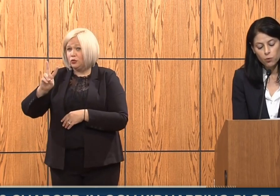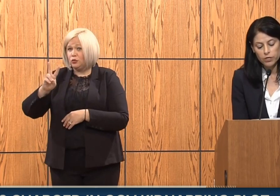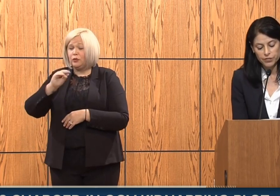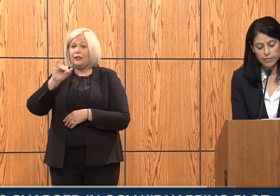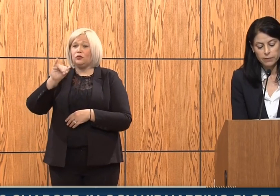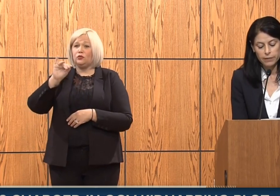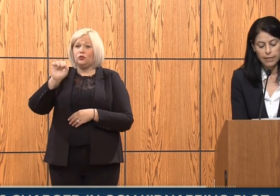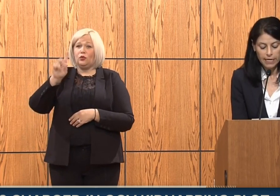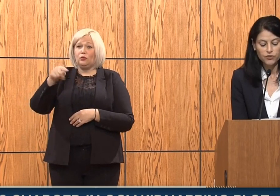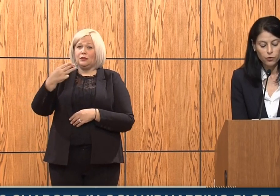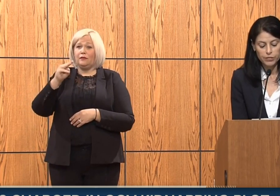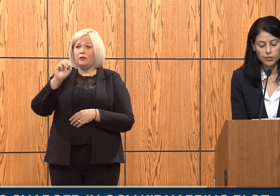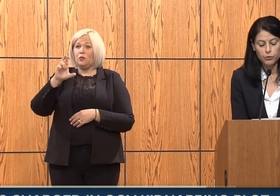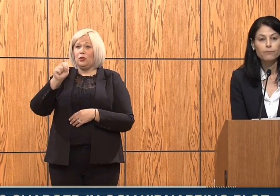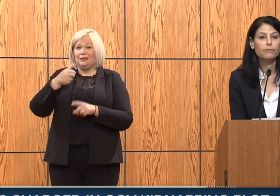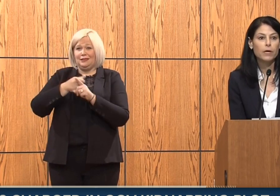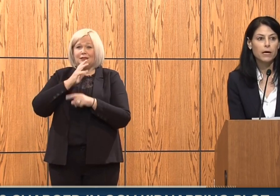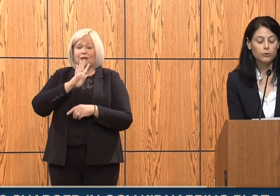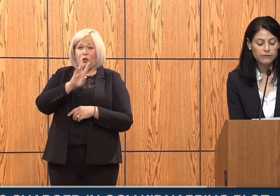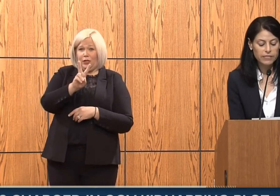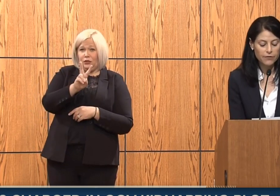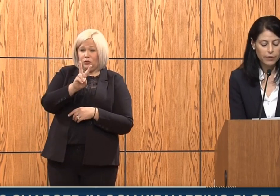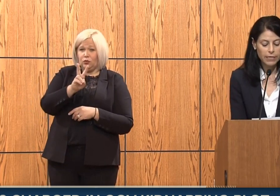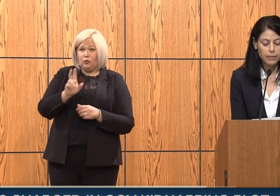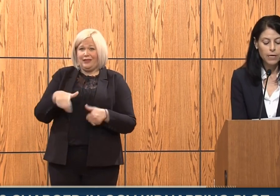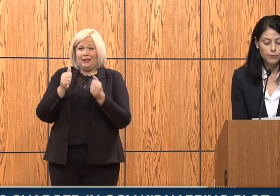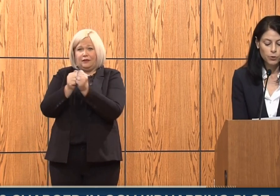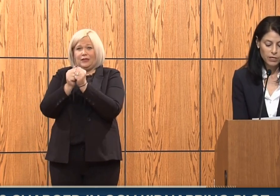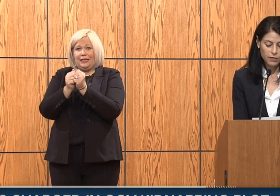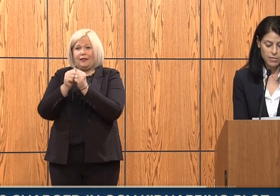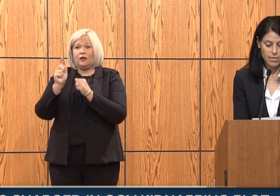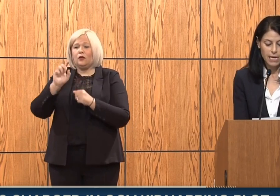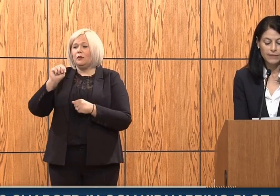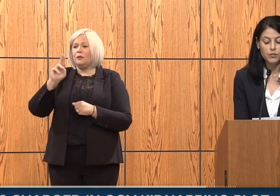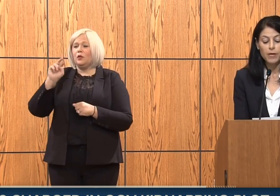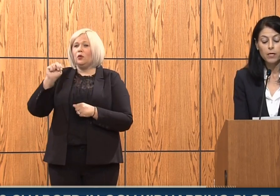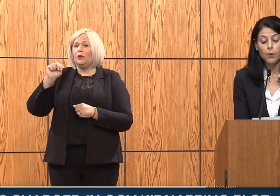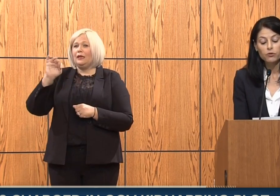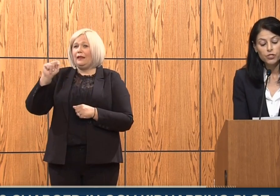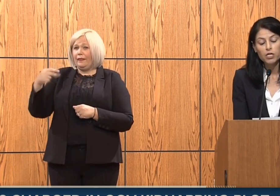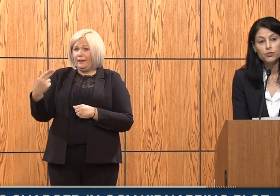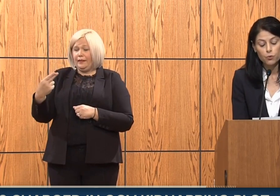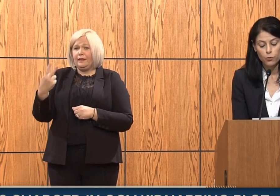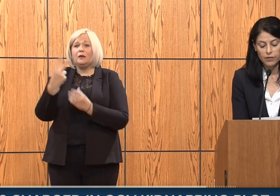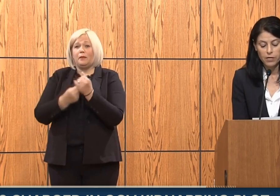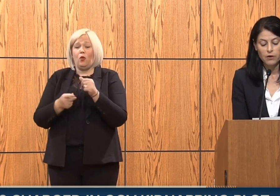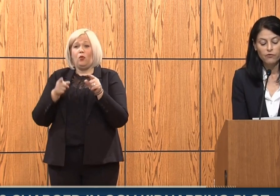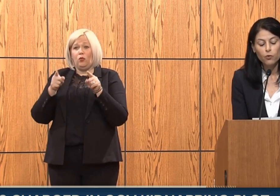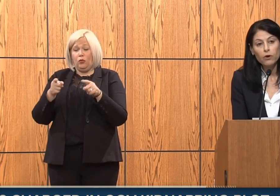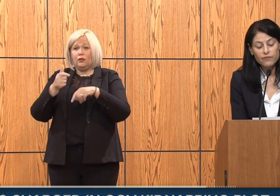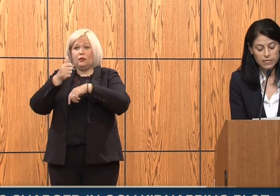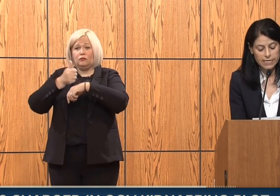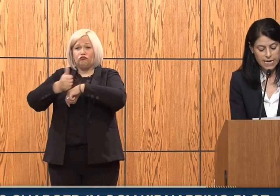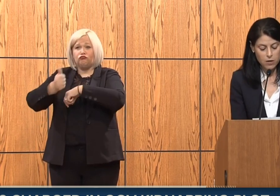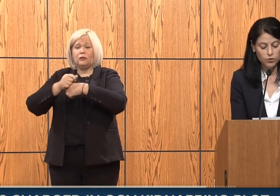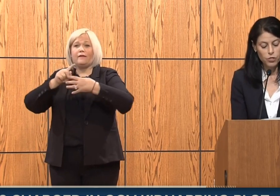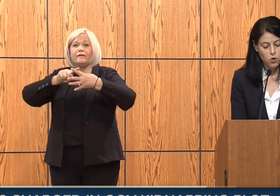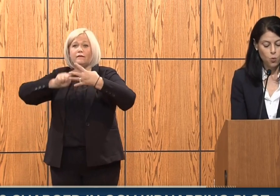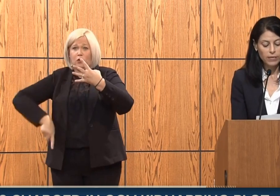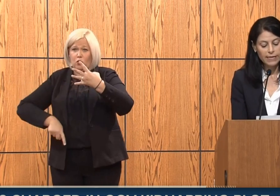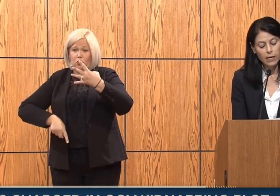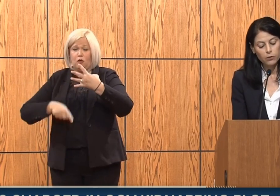and Joseph Morrison, age 42, who lived together in Munich, and these men are both charged with 4